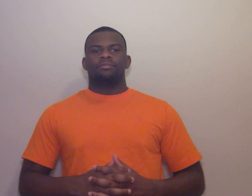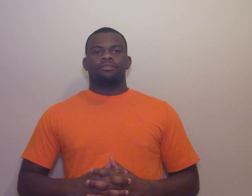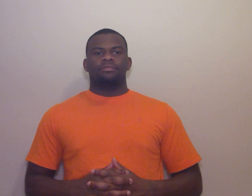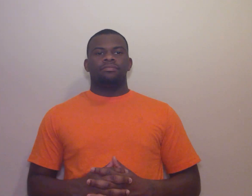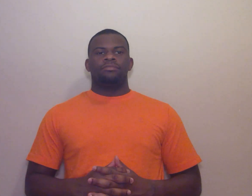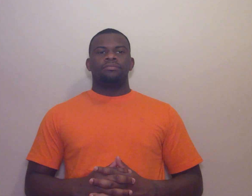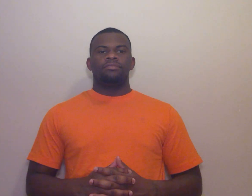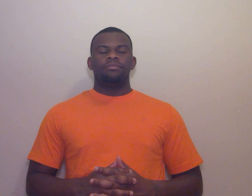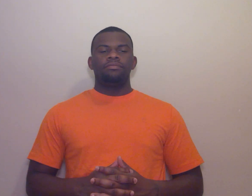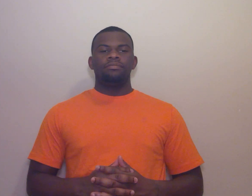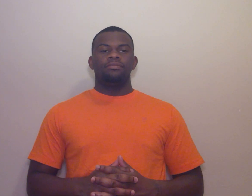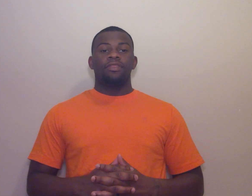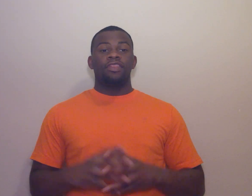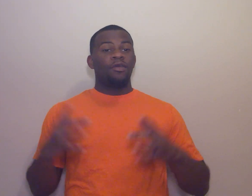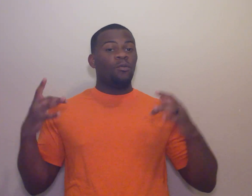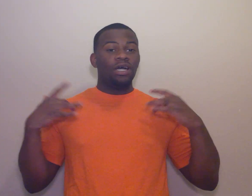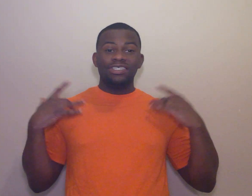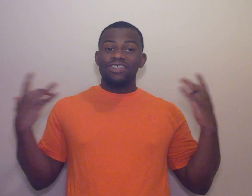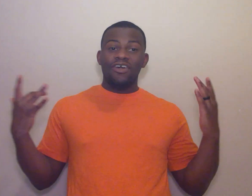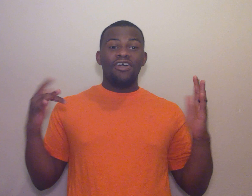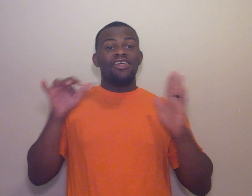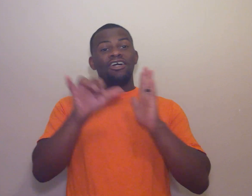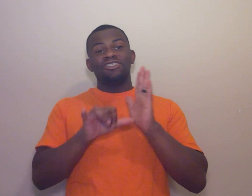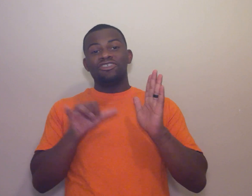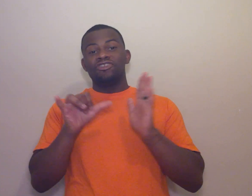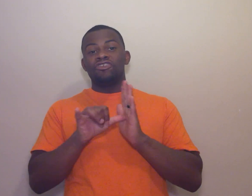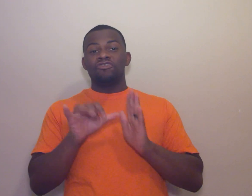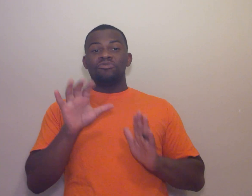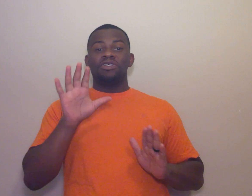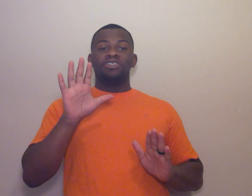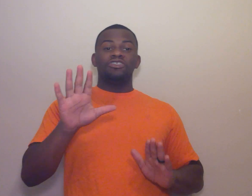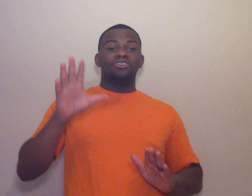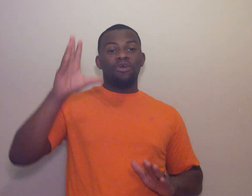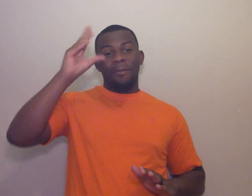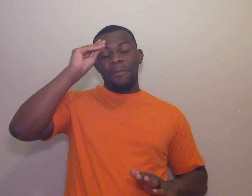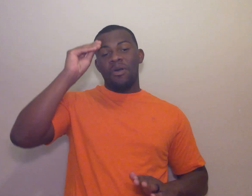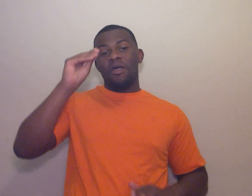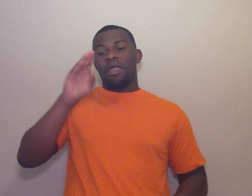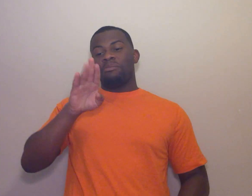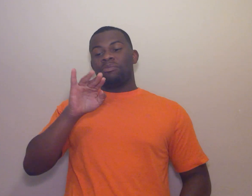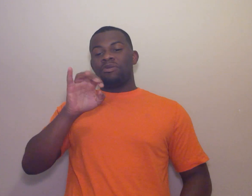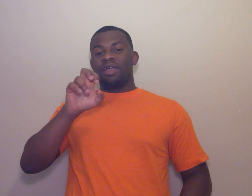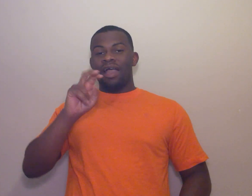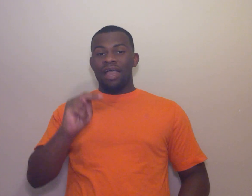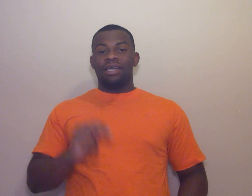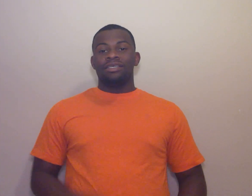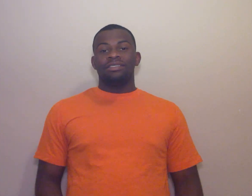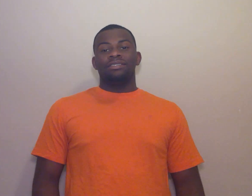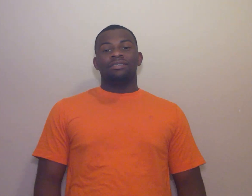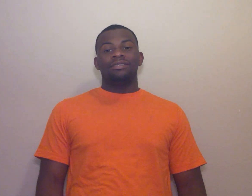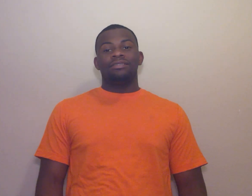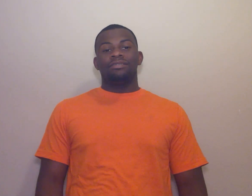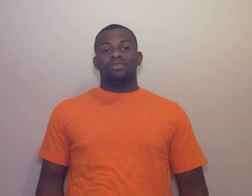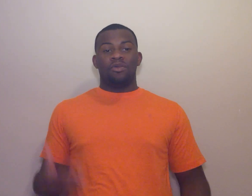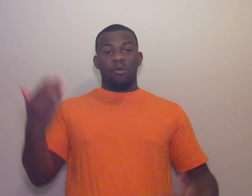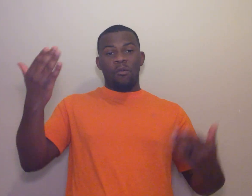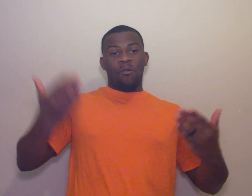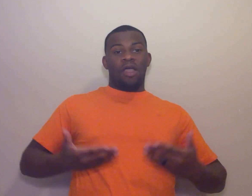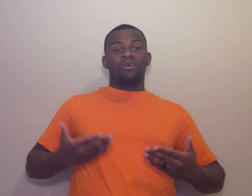What's going on YouTube? It's your man Brian Rigbu, six-figure earner through part-time real estate investing, and welcome to video 3 out of 3